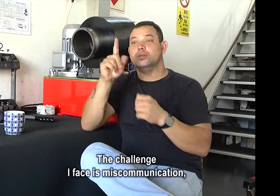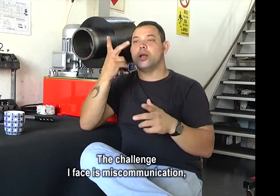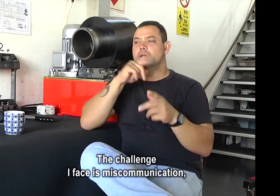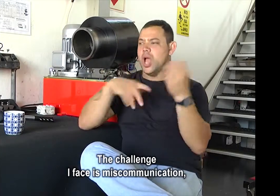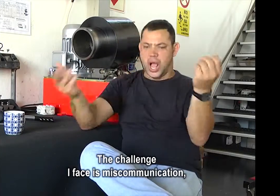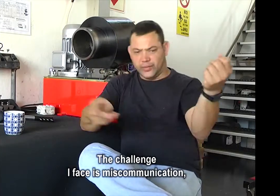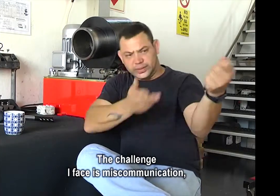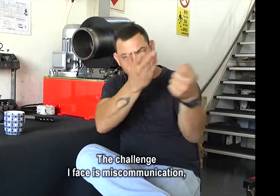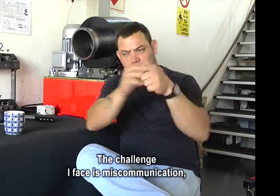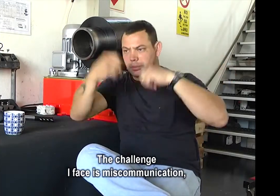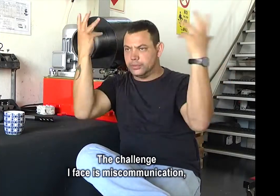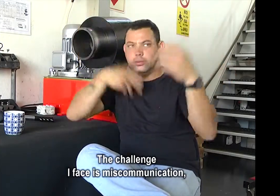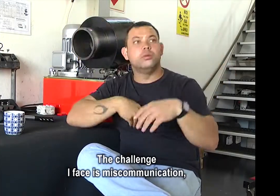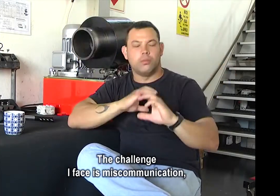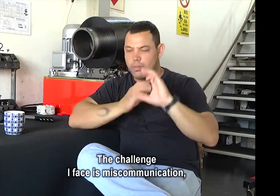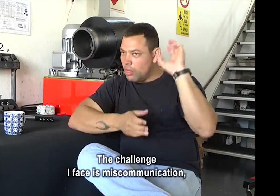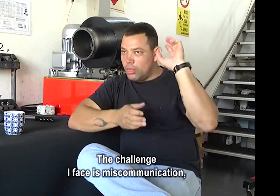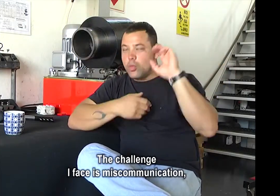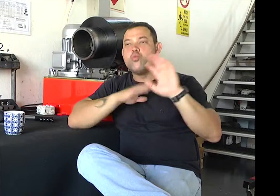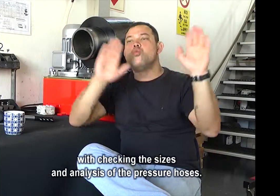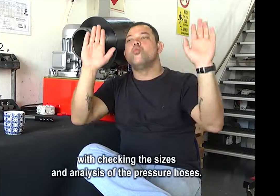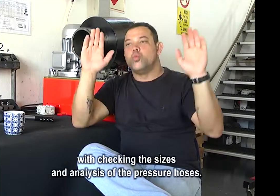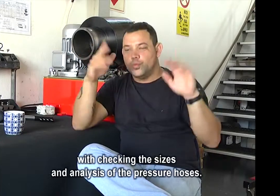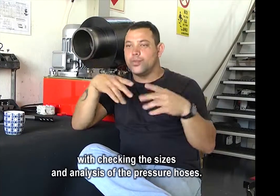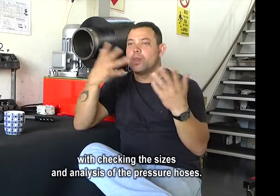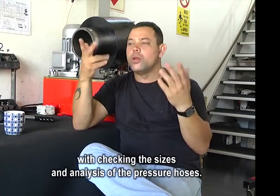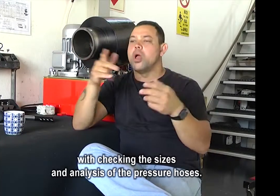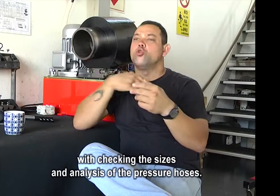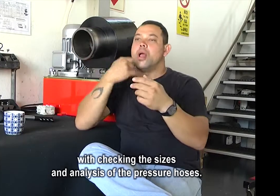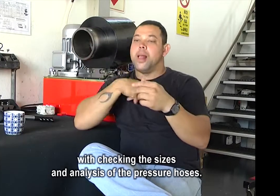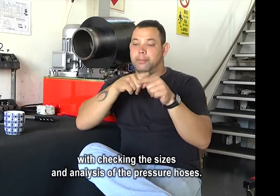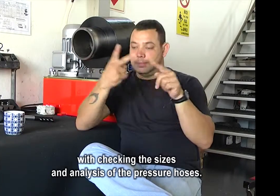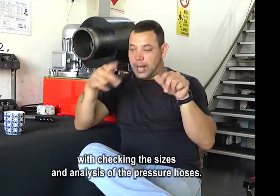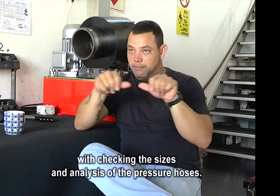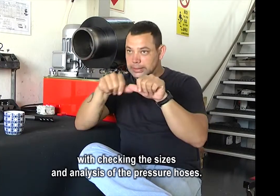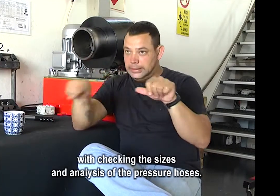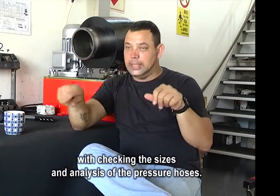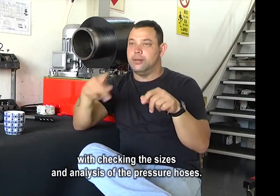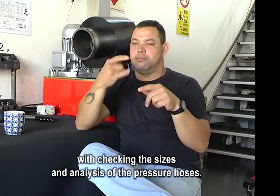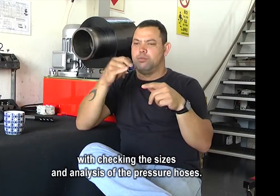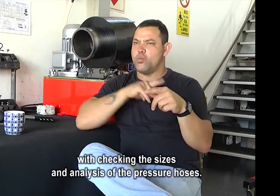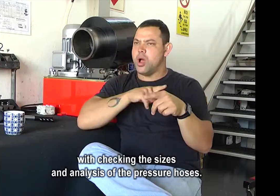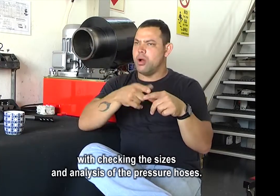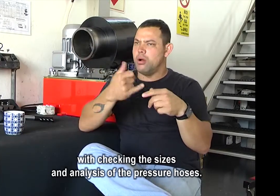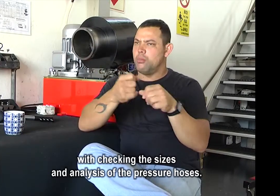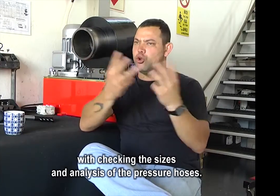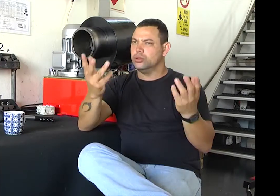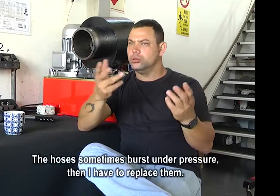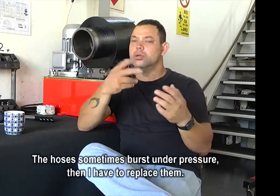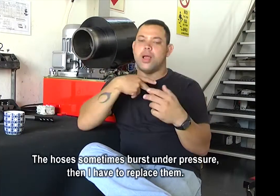The challenge I face is miscommunication with checking the sizes and analysis of the pressure hoses. The